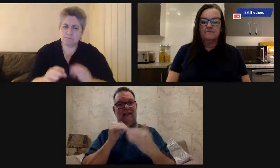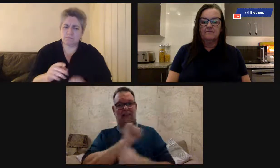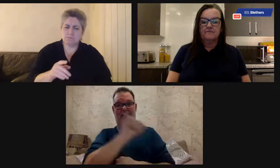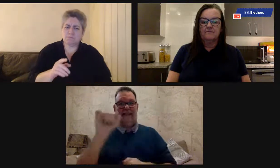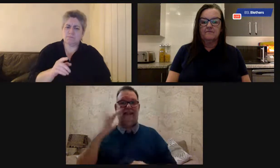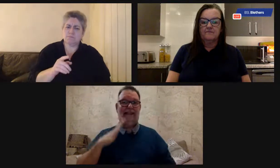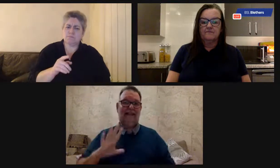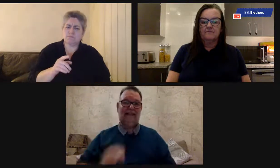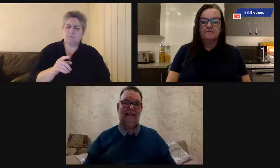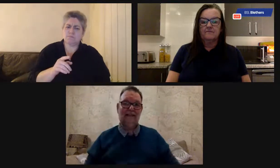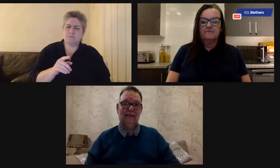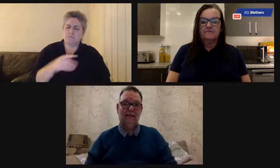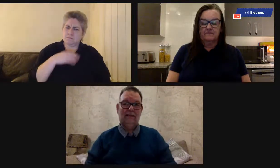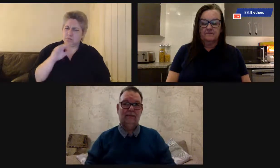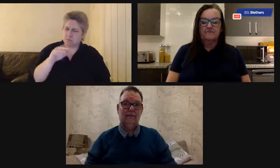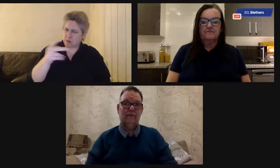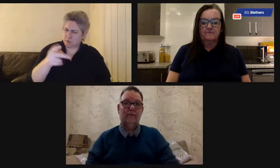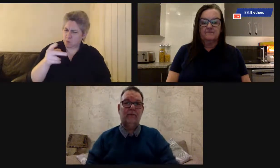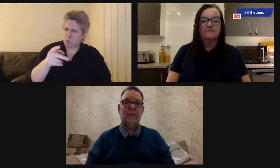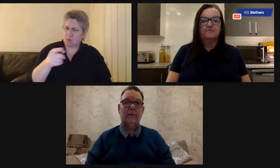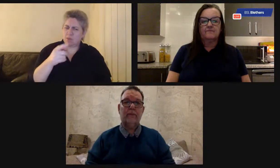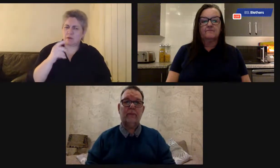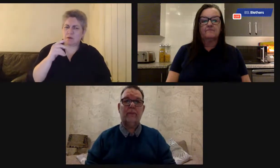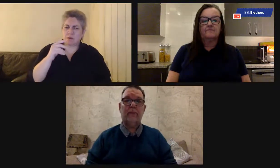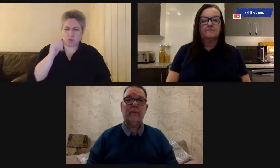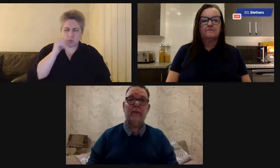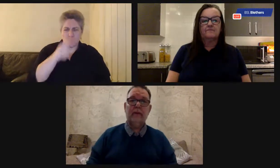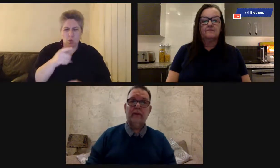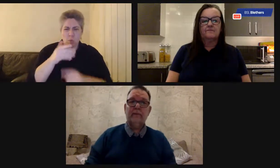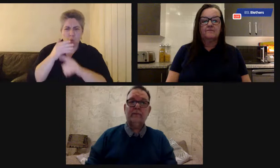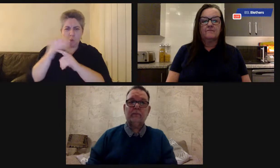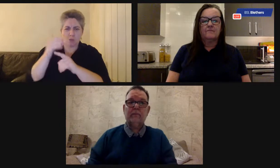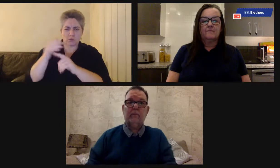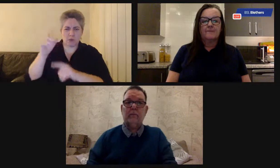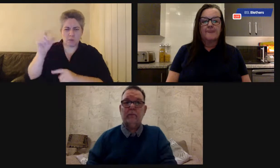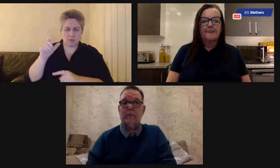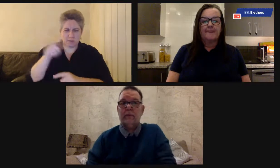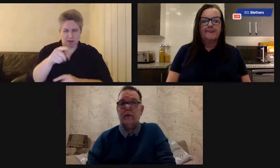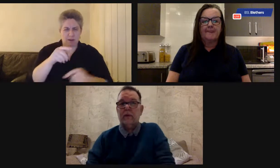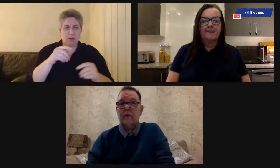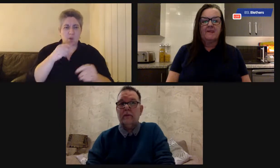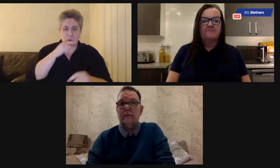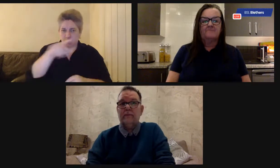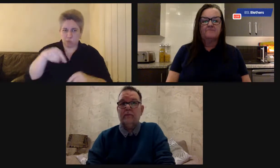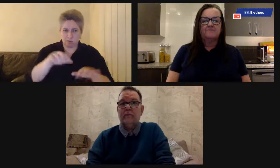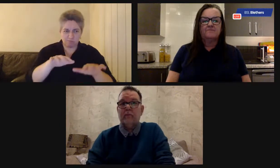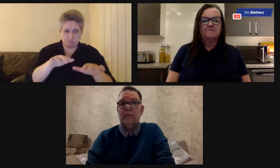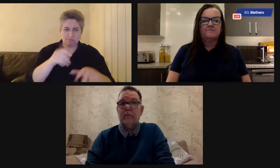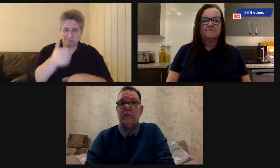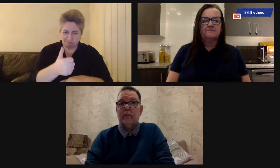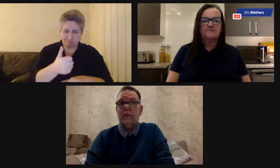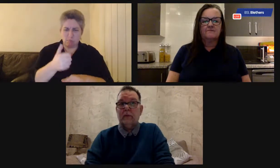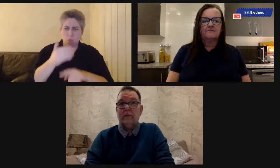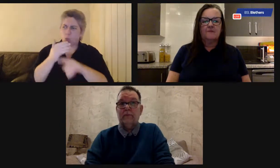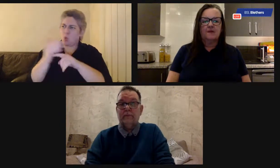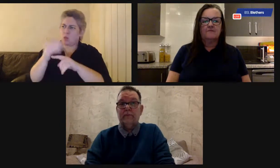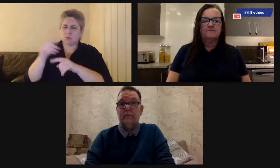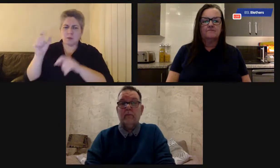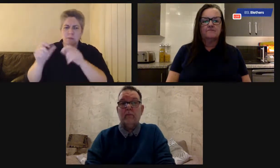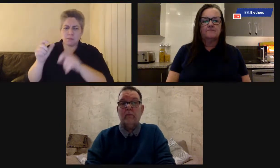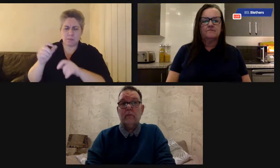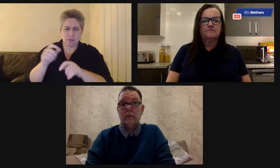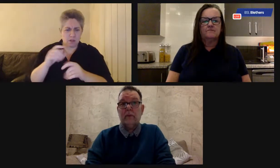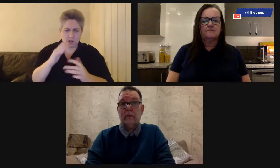we have different methods to meet anybody's communication needs. You know that